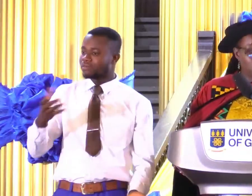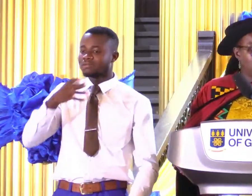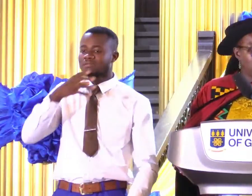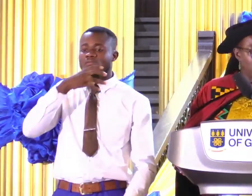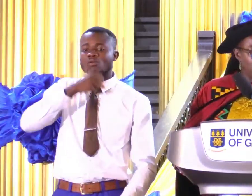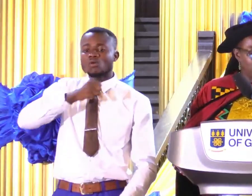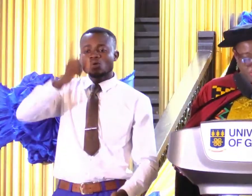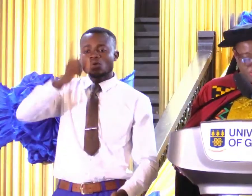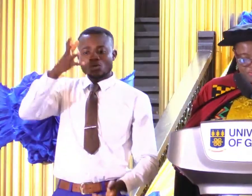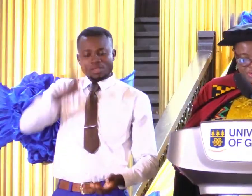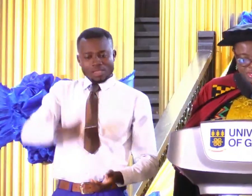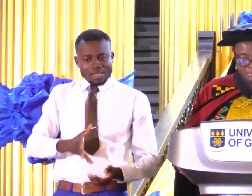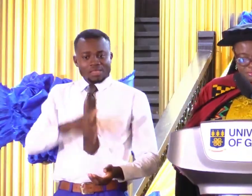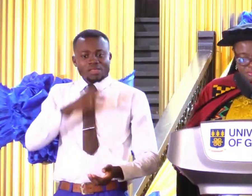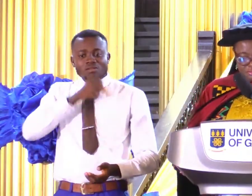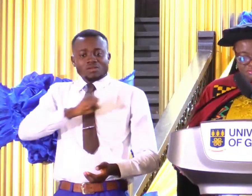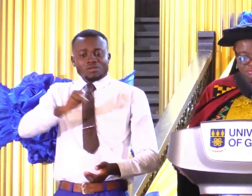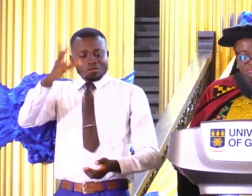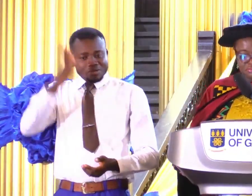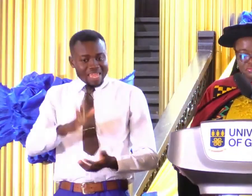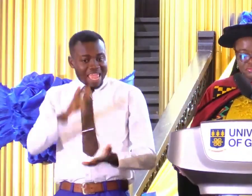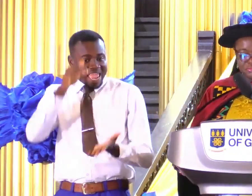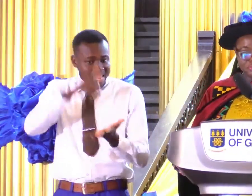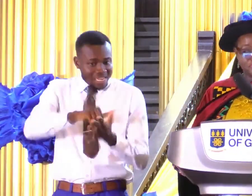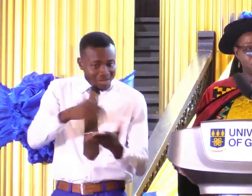also very beautifully.